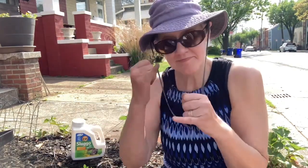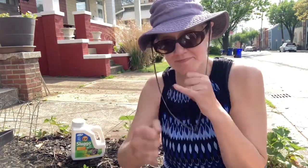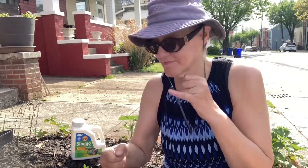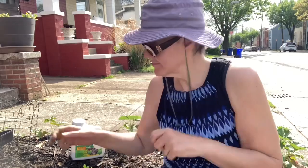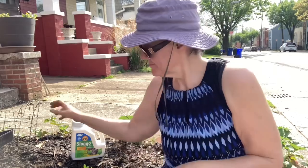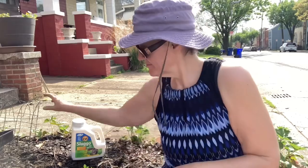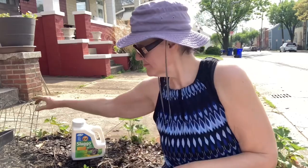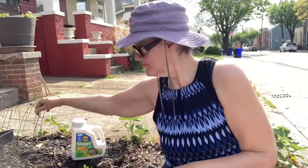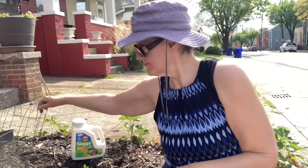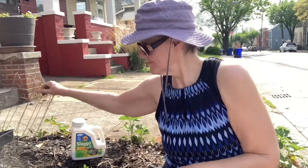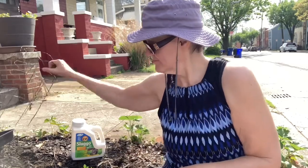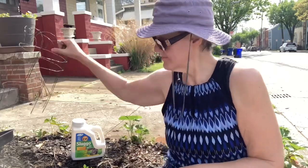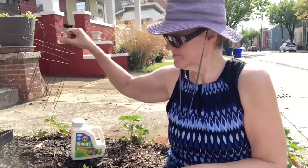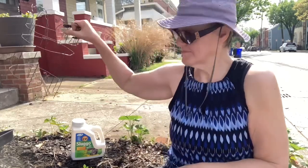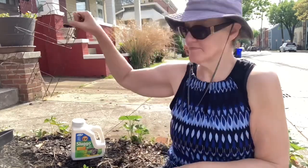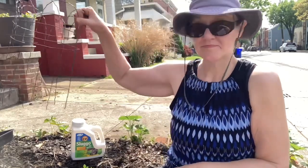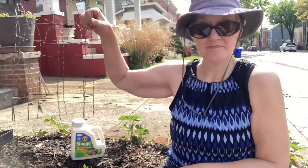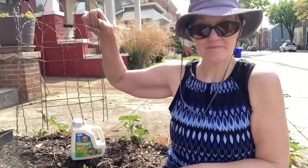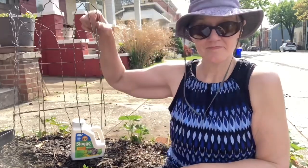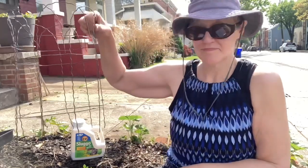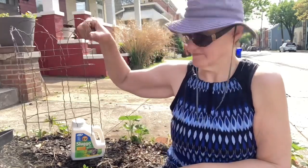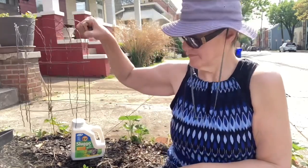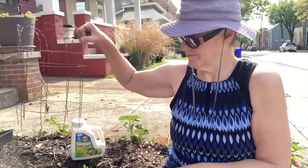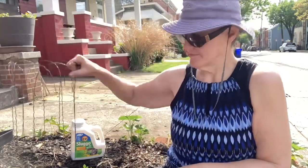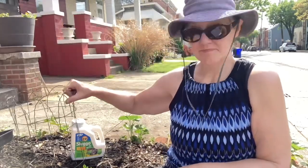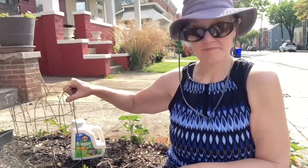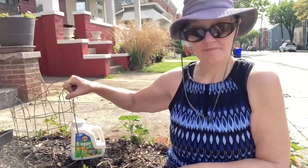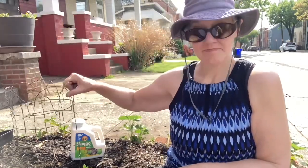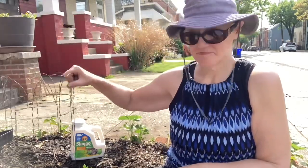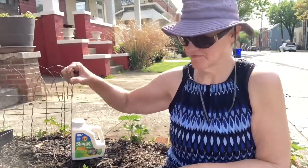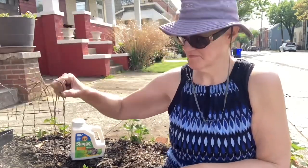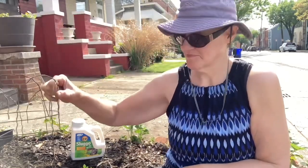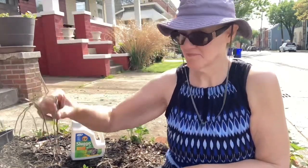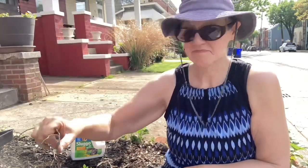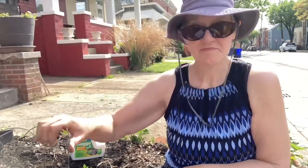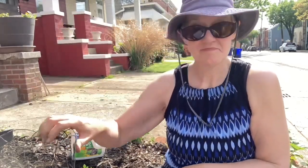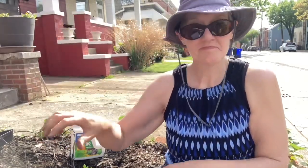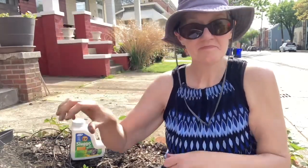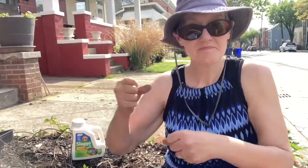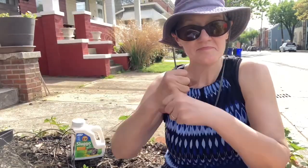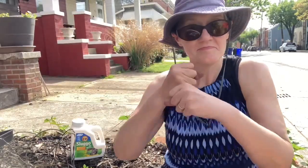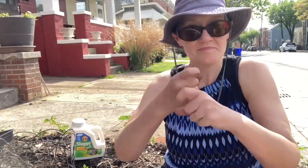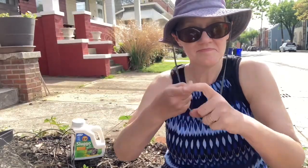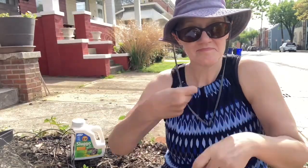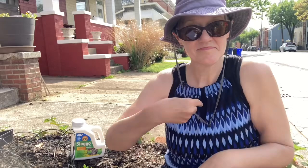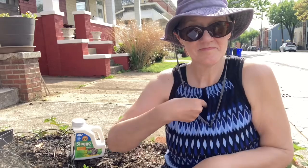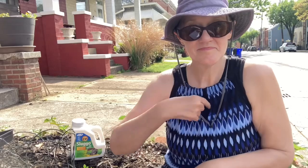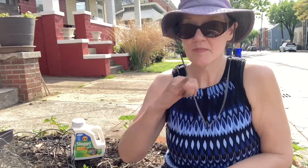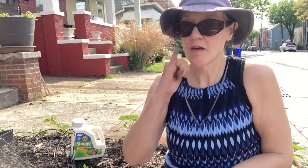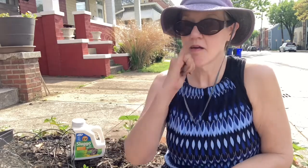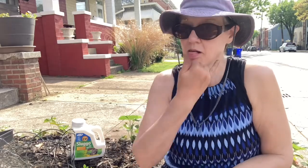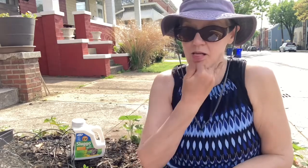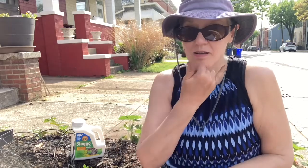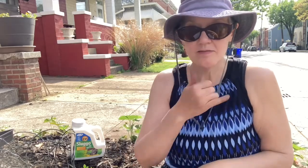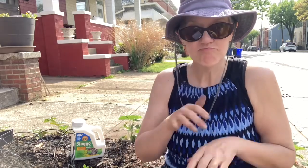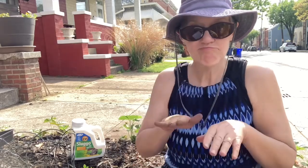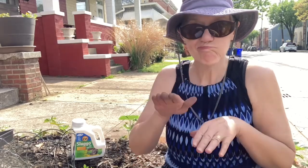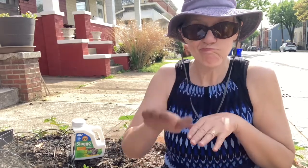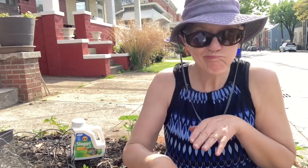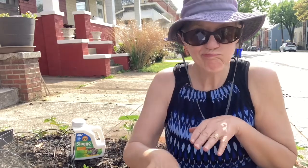And last, I'm going to use this cage to protect the plants from me.